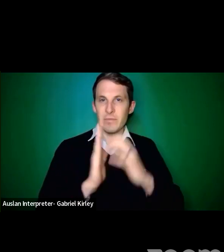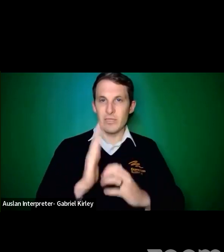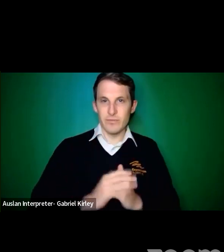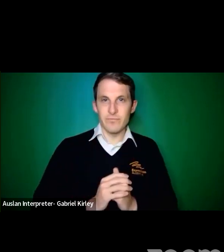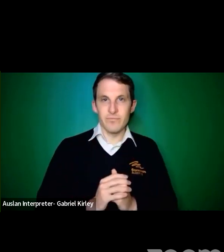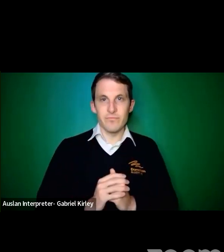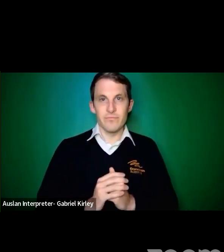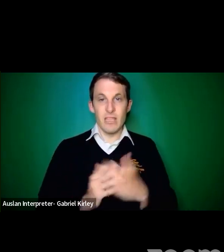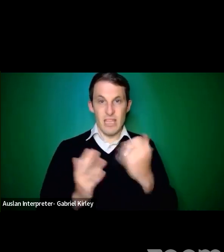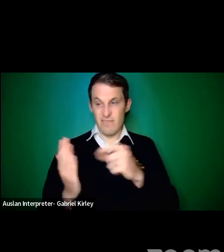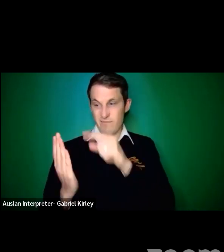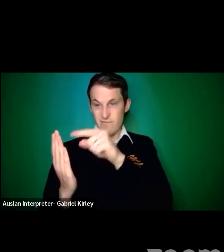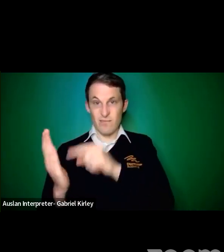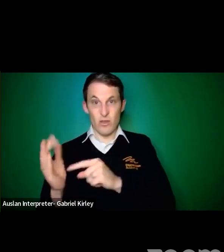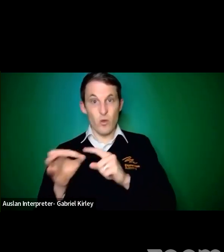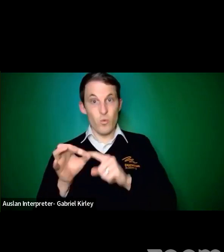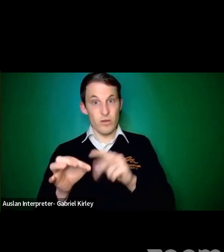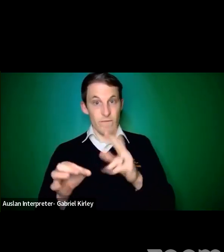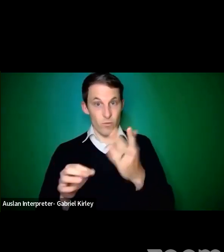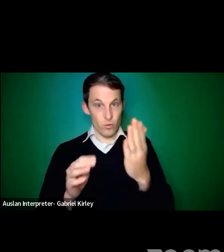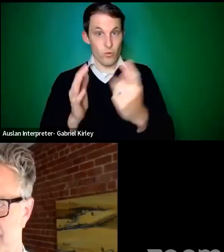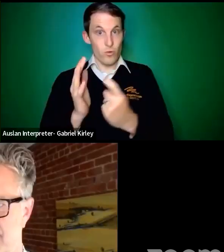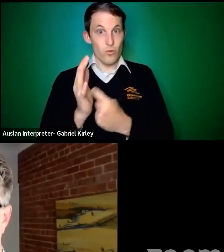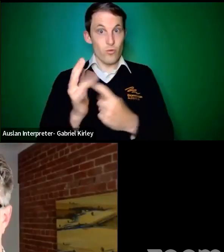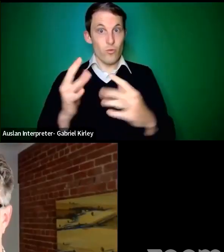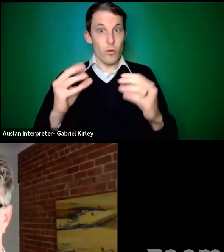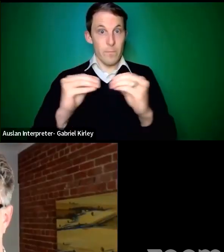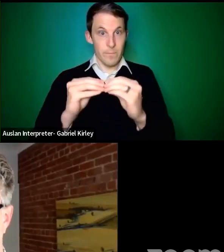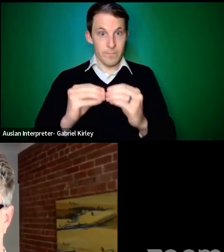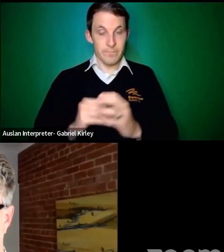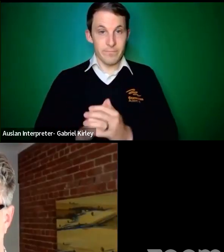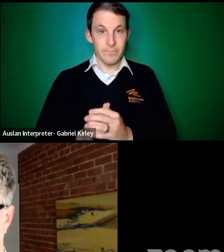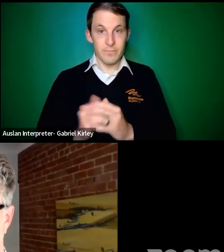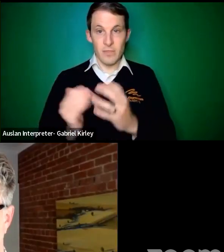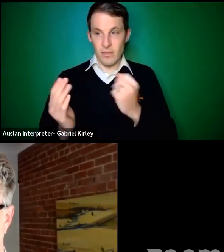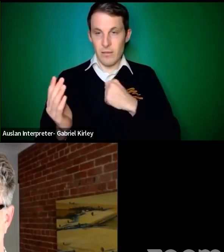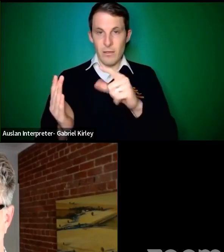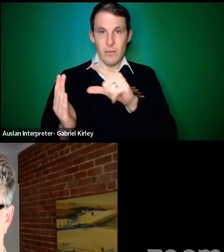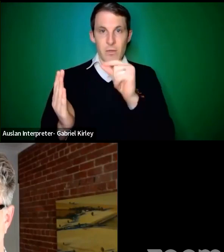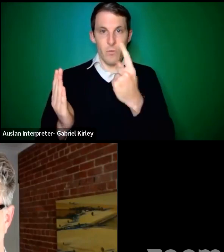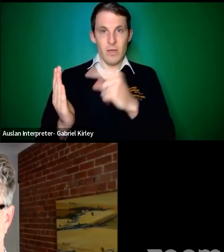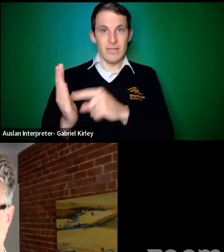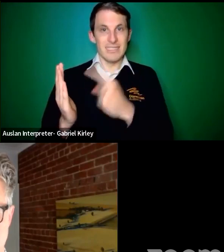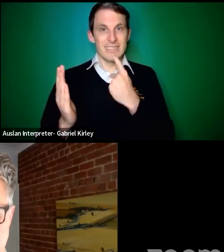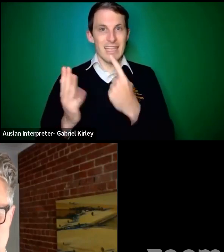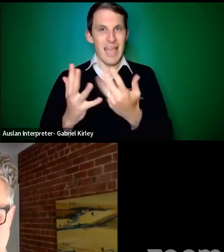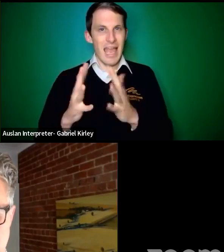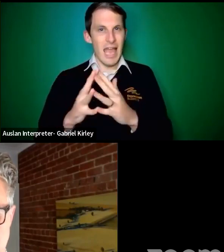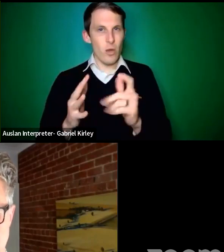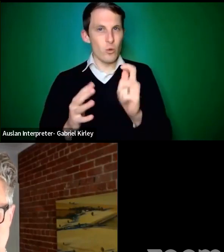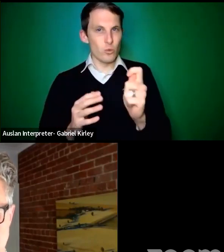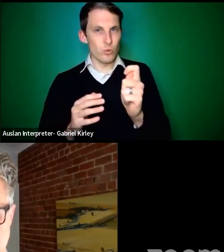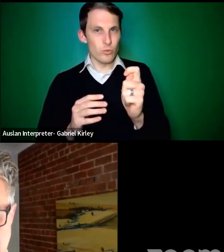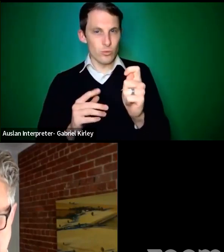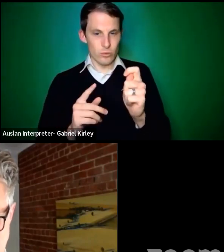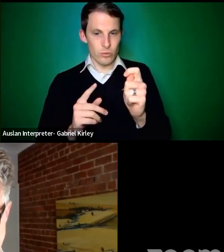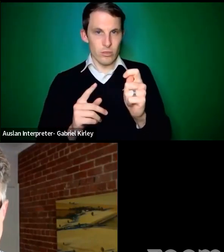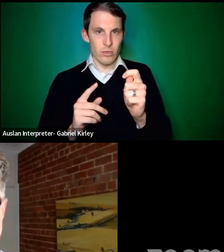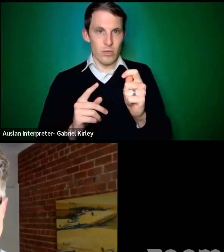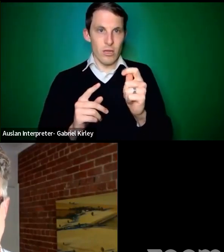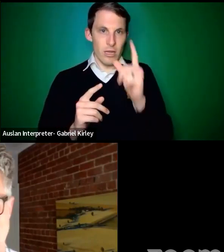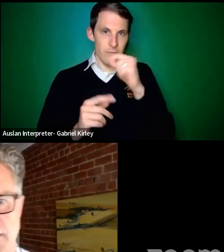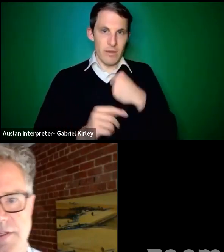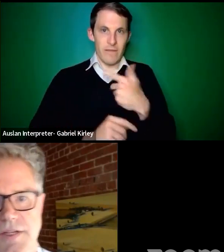actually a series of questions for you, Rob Grenfell. I'll just start with one, which is, how soon can I be vaccinated after I test positive for